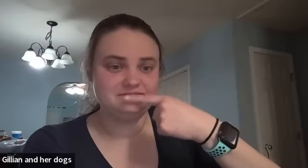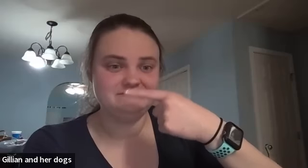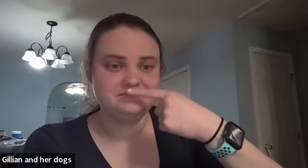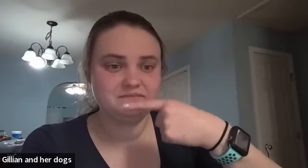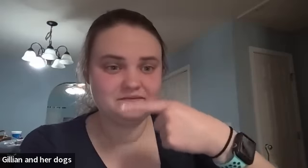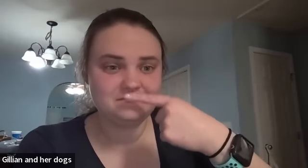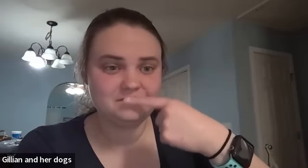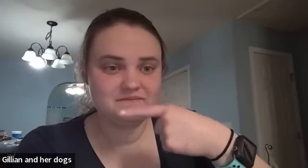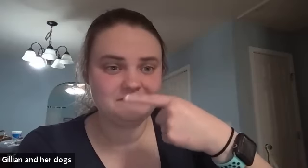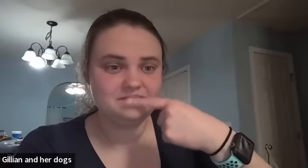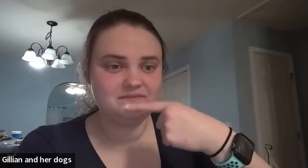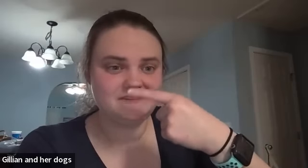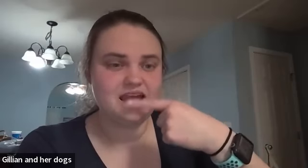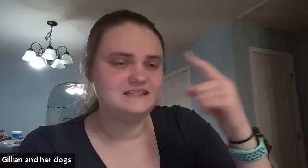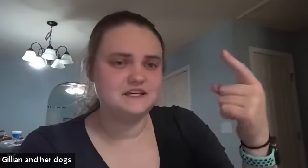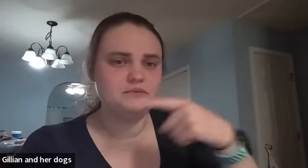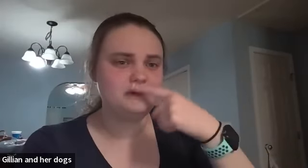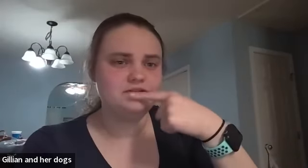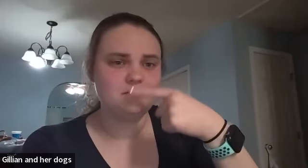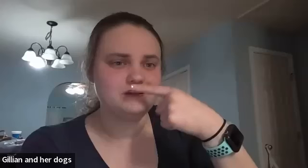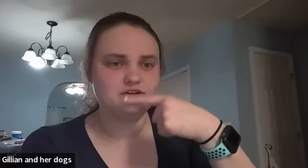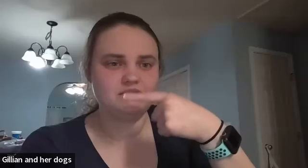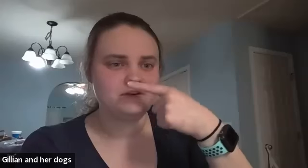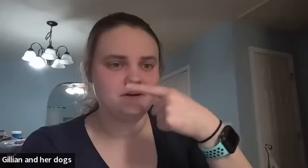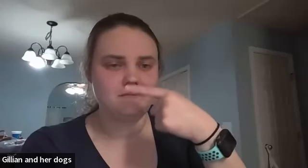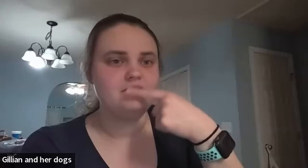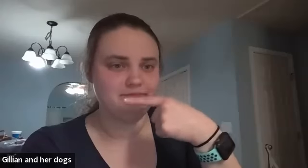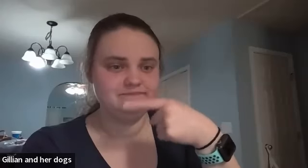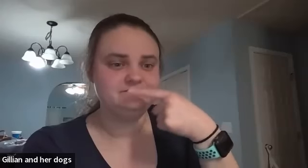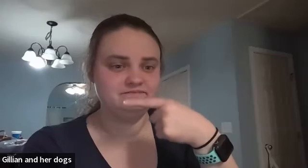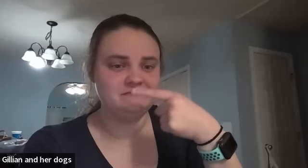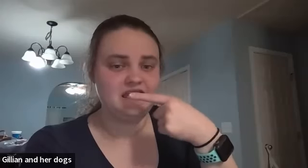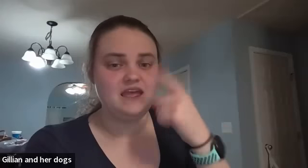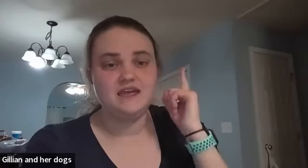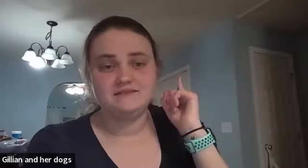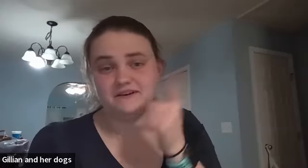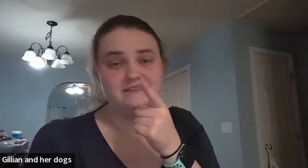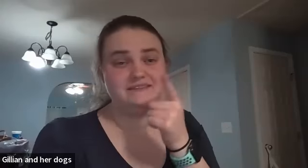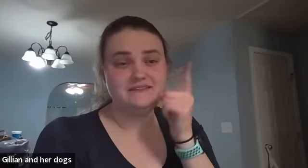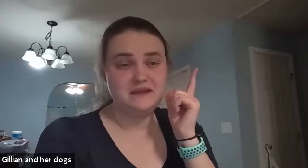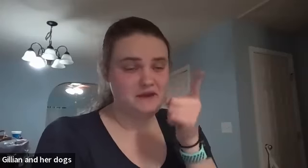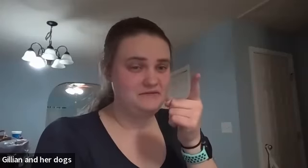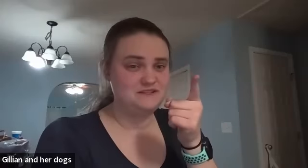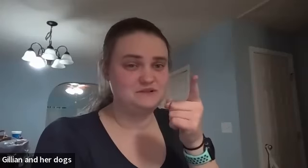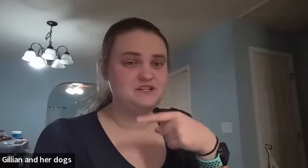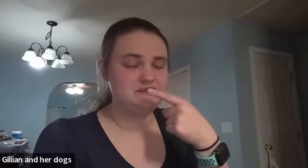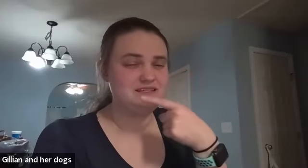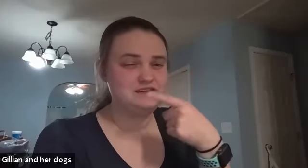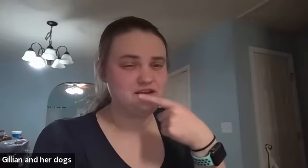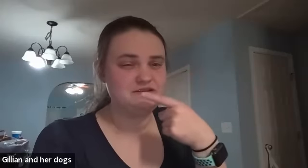Hearing. Yeah, it's like your pointer finger going in a circle in front of your mouth. And fun thing about this one too is this is also the